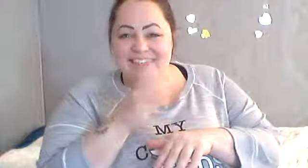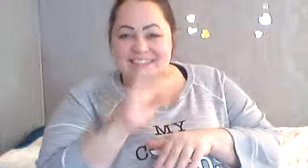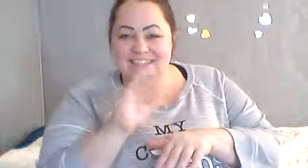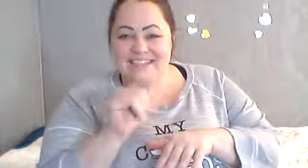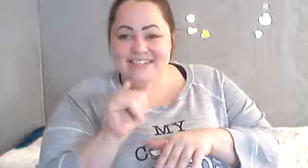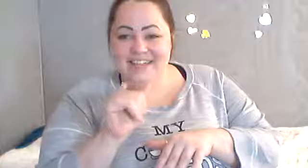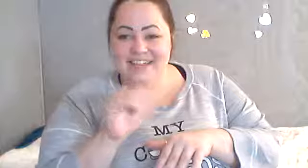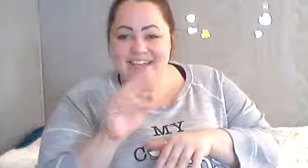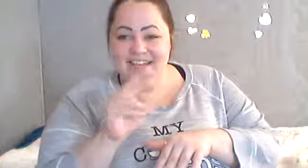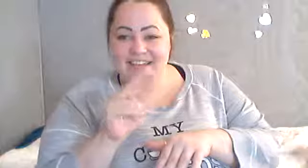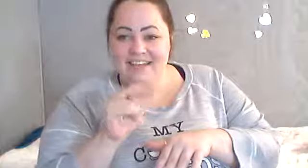says J